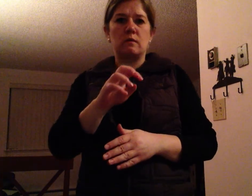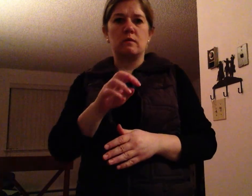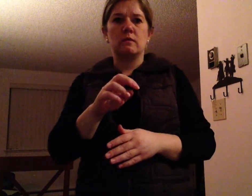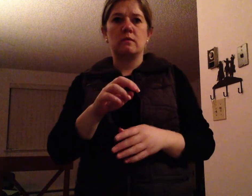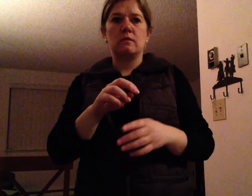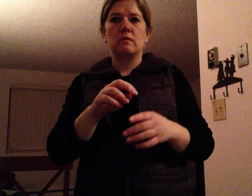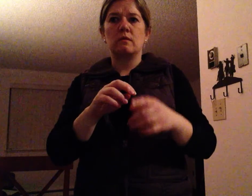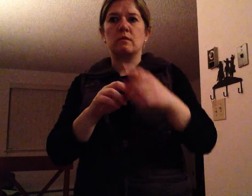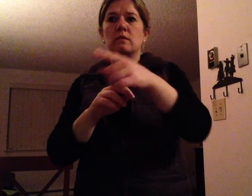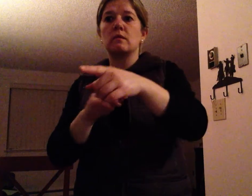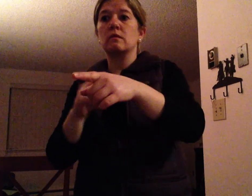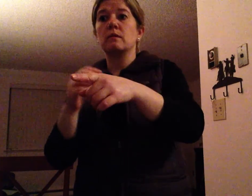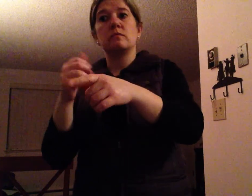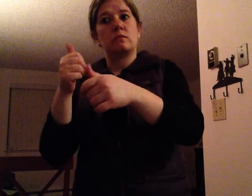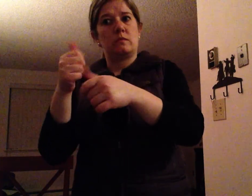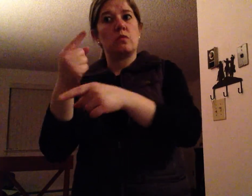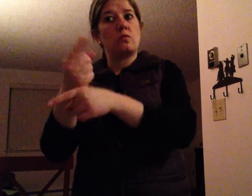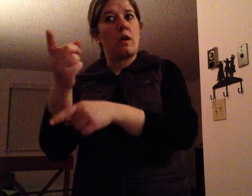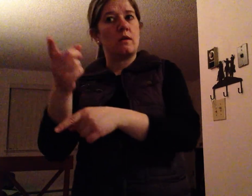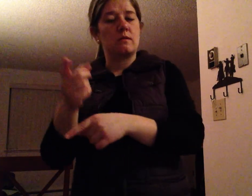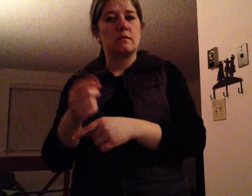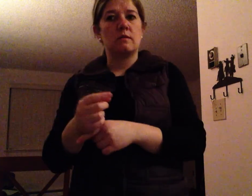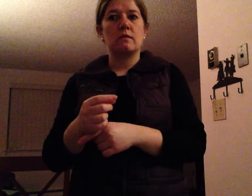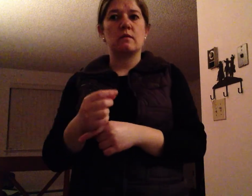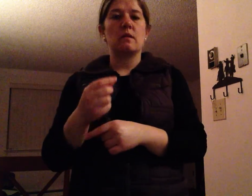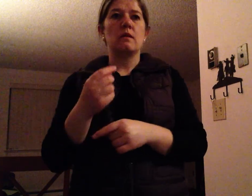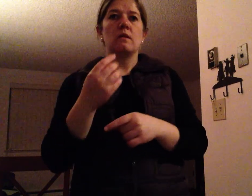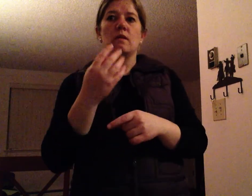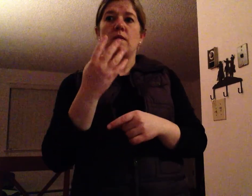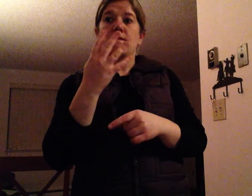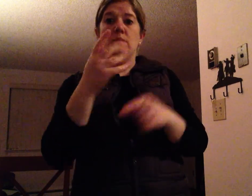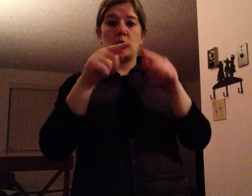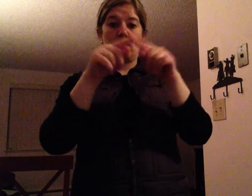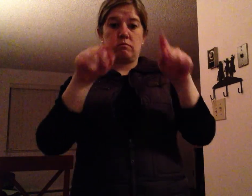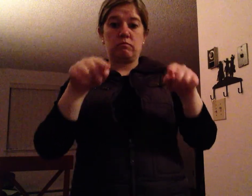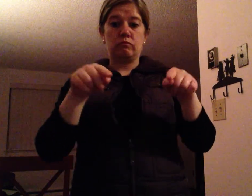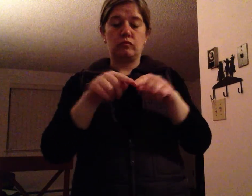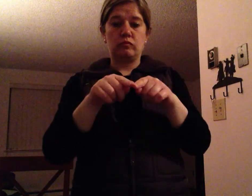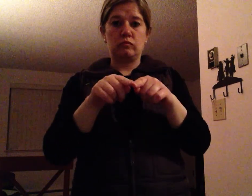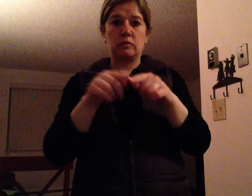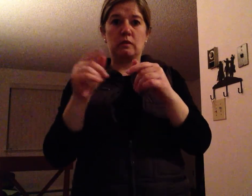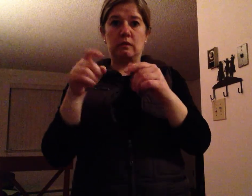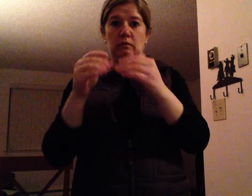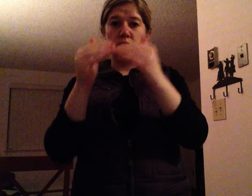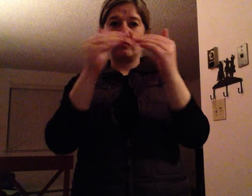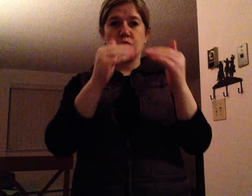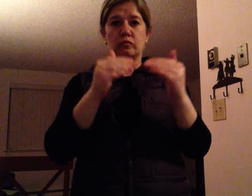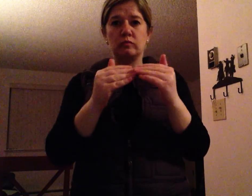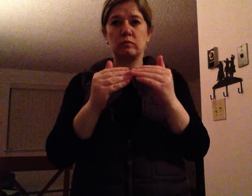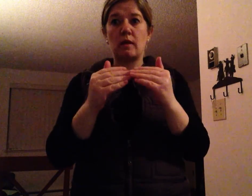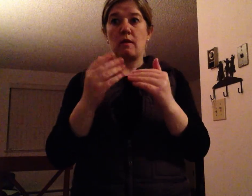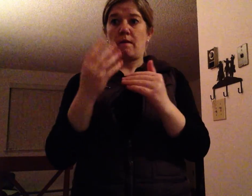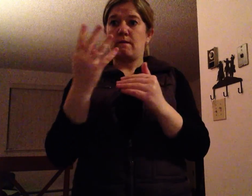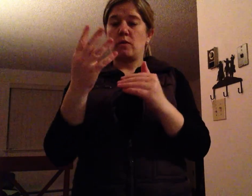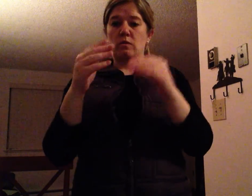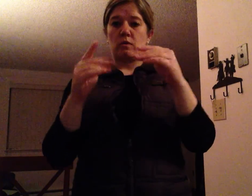good girl. 4 different lines, 4 different sides. They're all the same. And we have 4 corners. All right, we have this interesting little